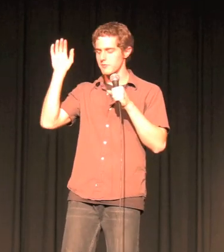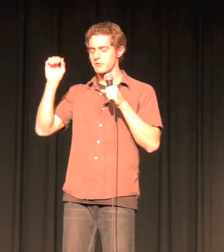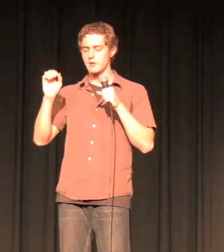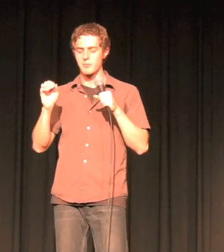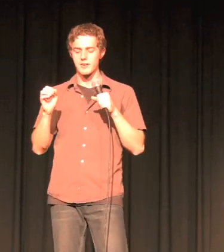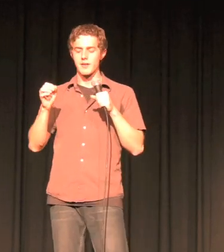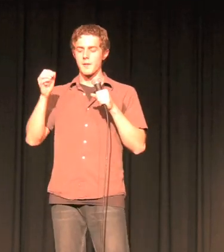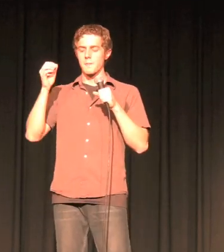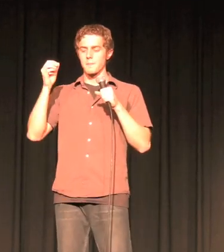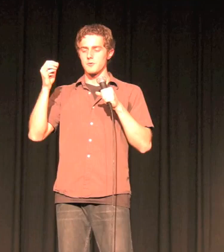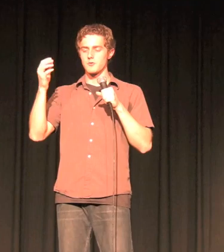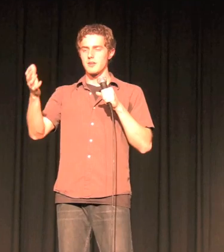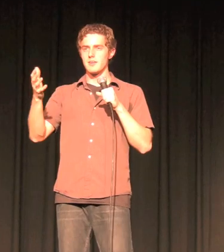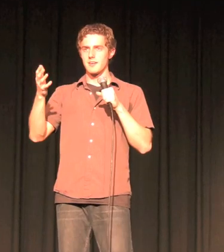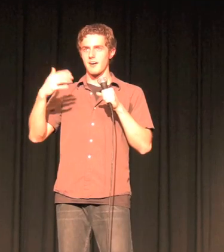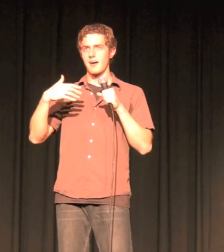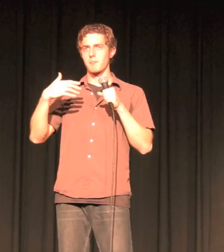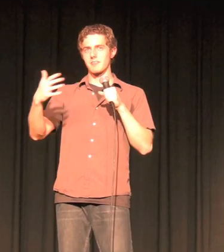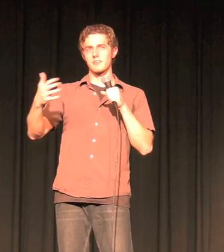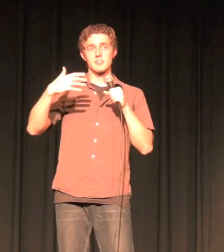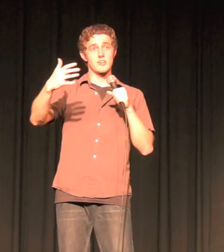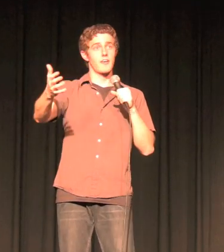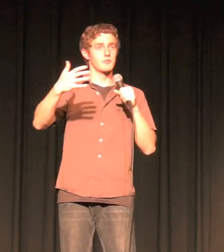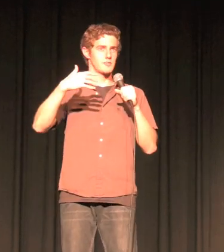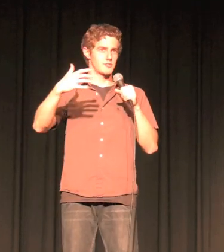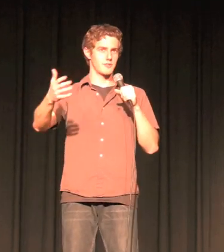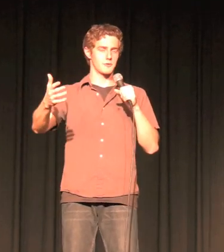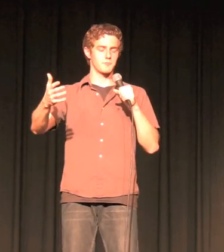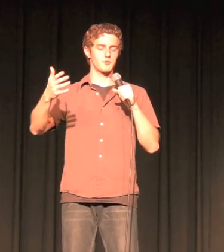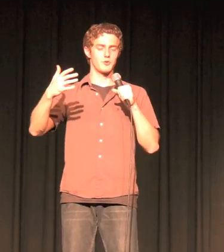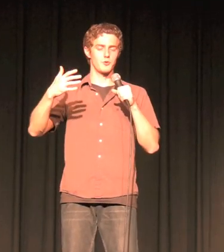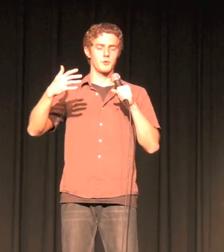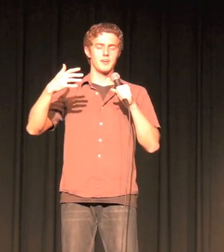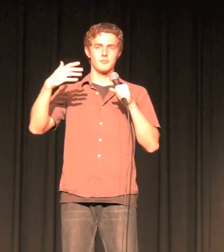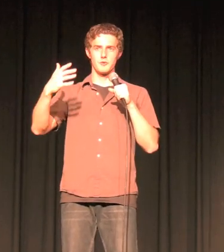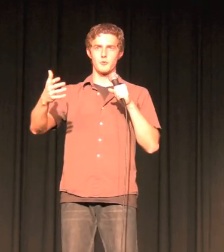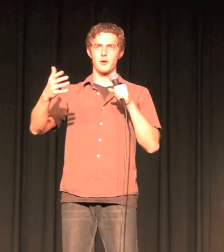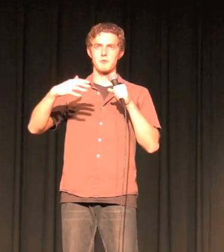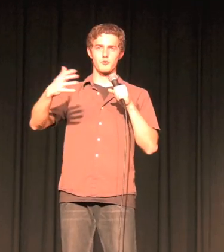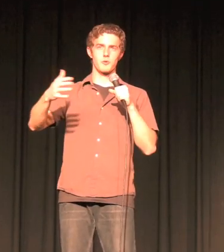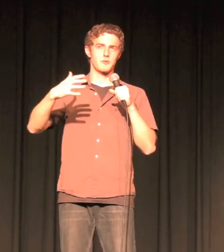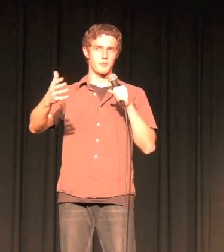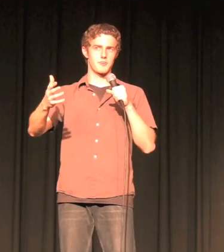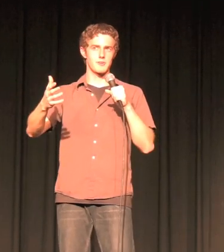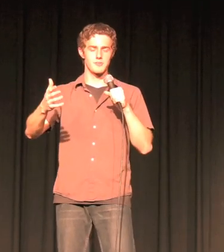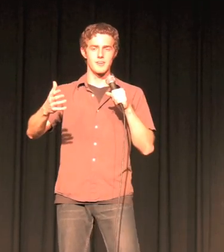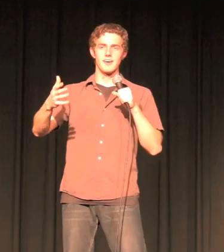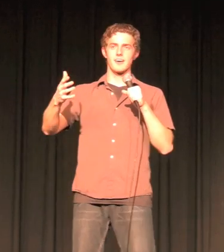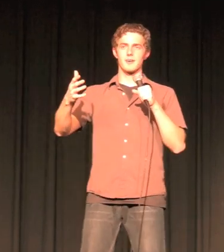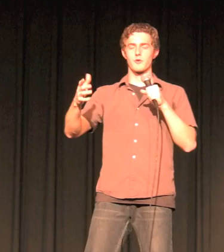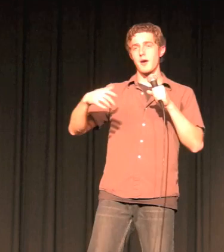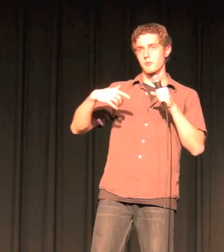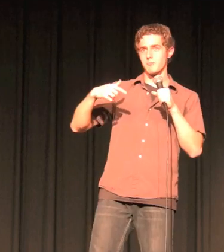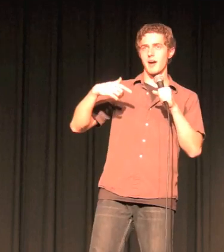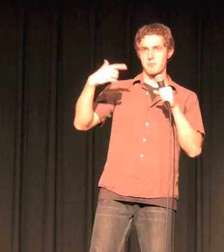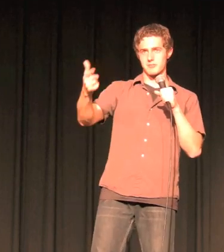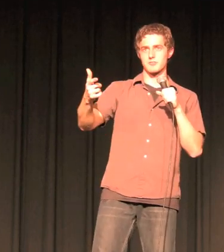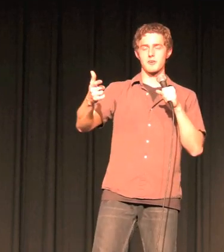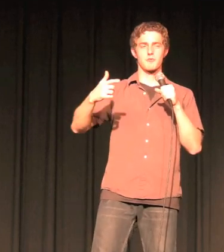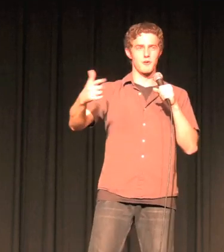University, but she and I basically challenged each other to do a mutual interpretation. So I picked a song for her